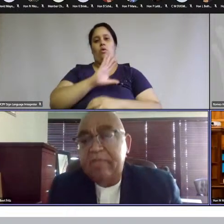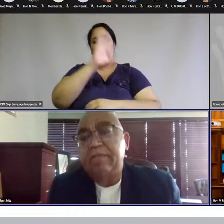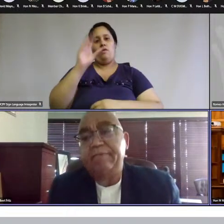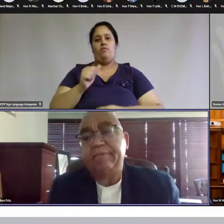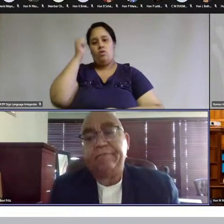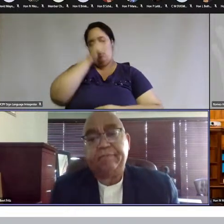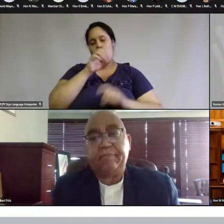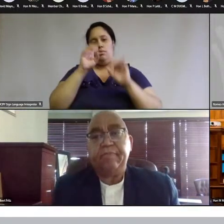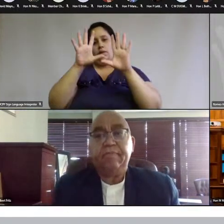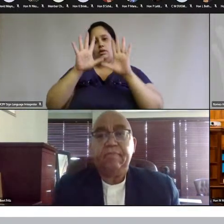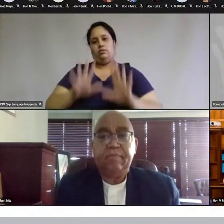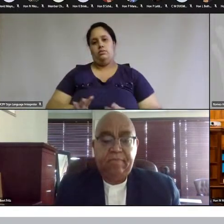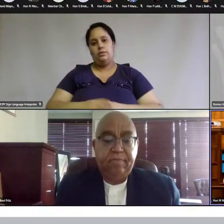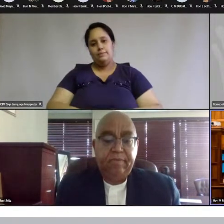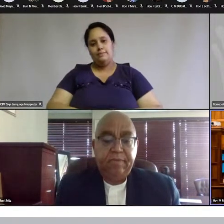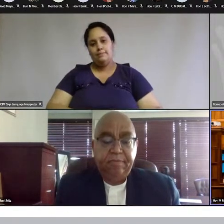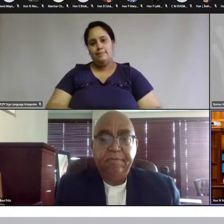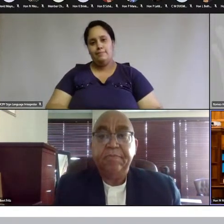God bless.